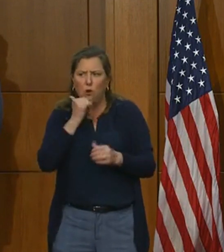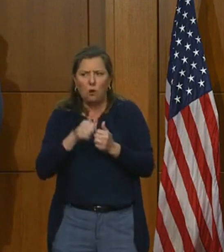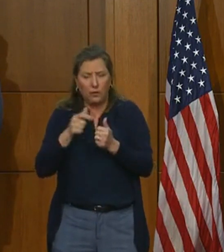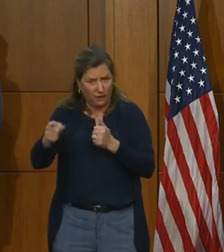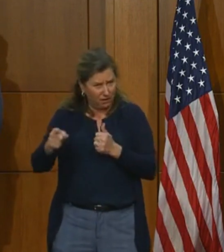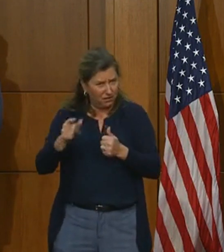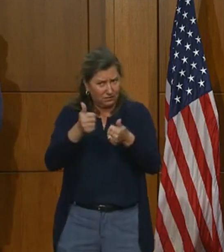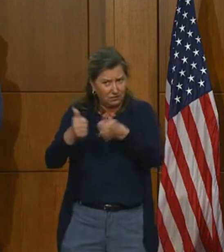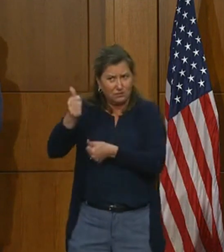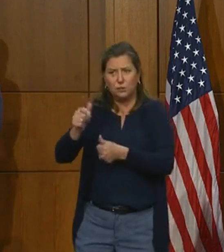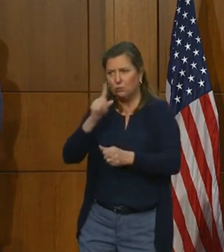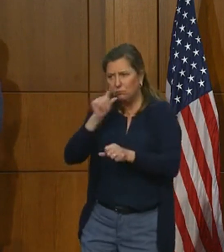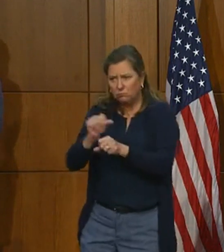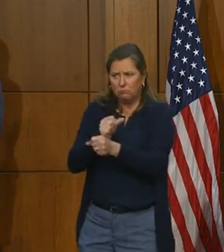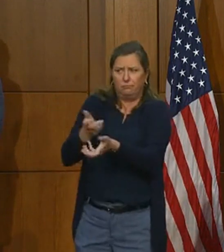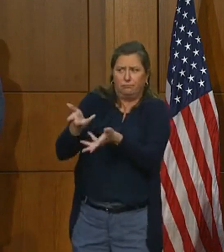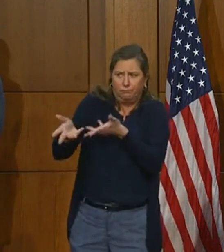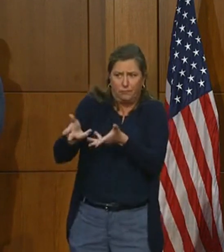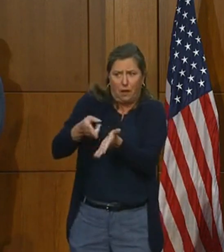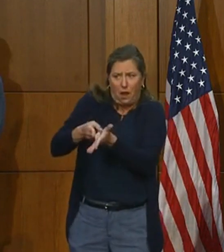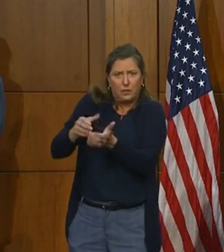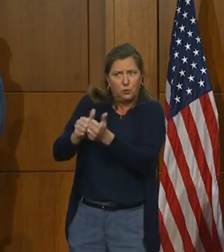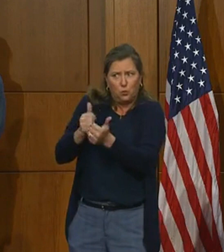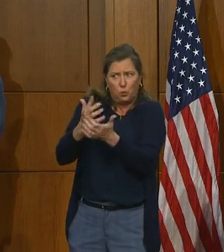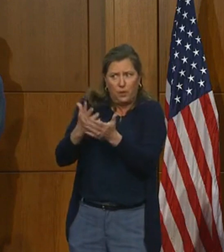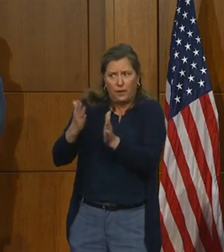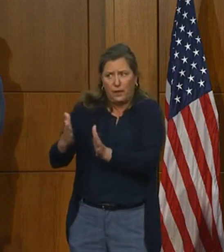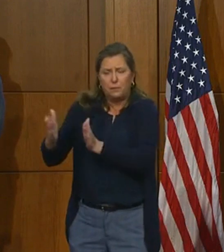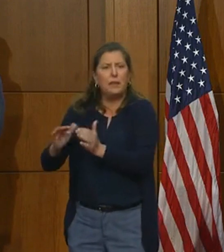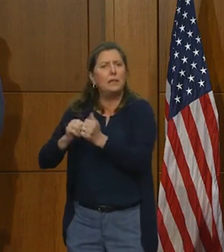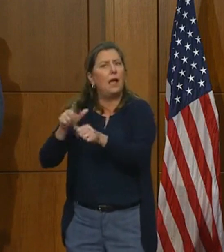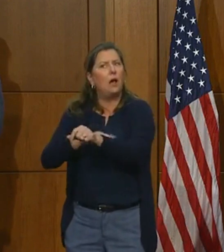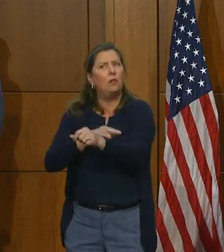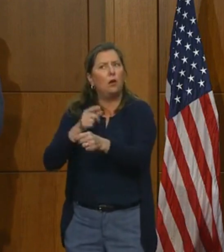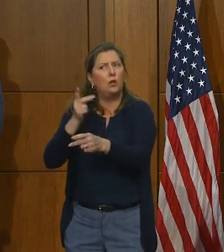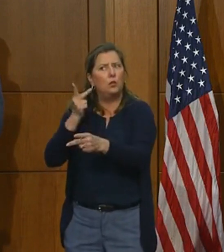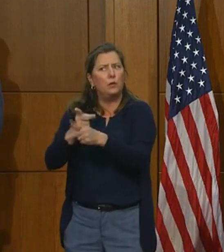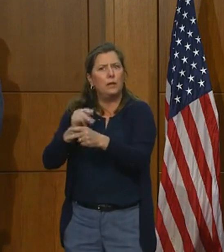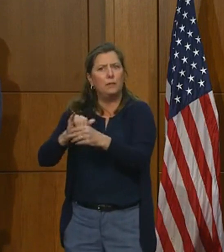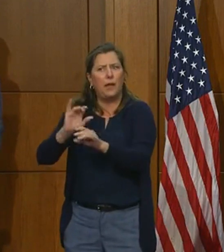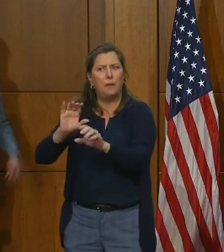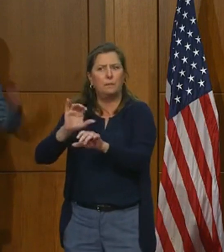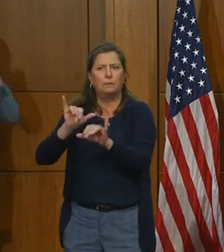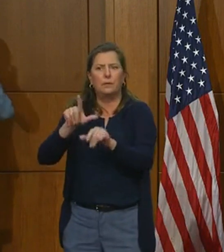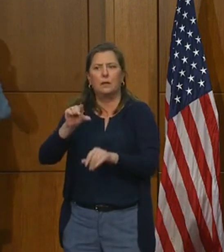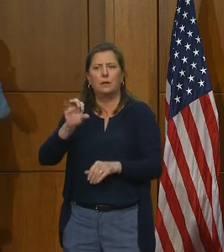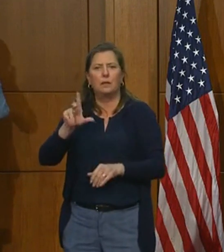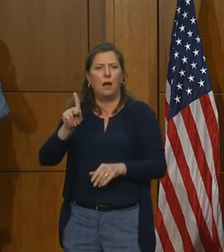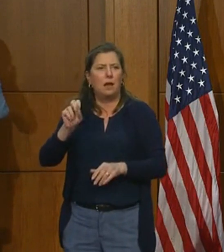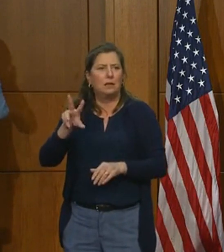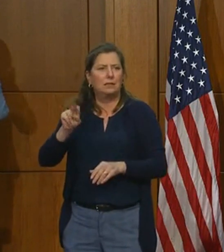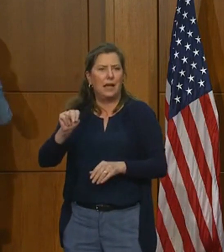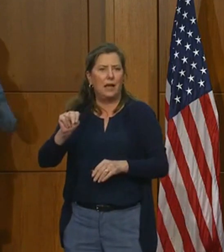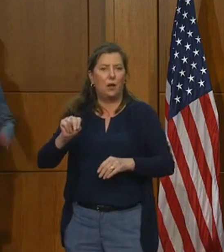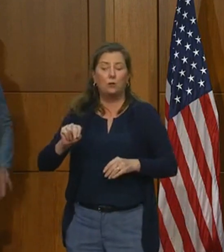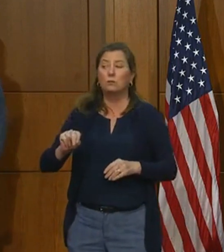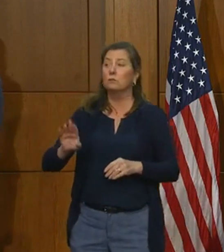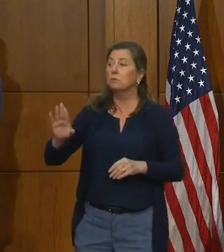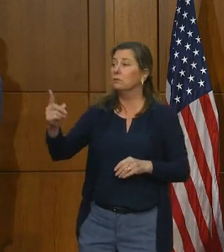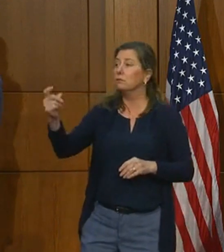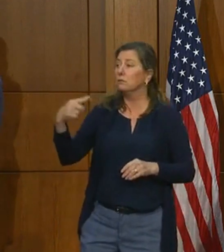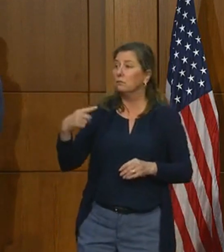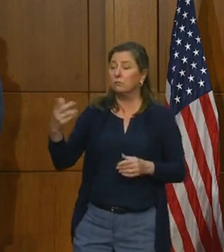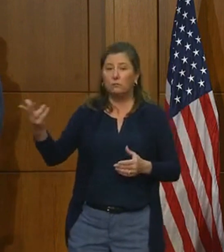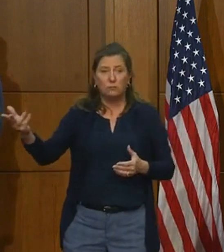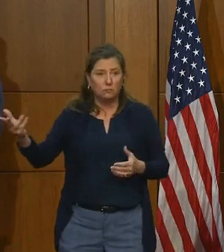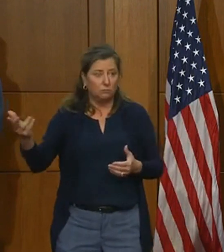to communicate with inmates truthfully? And how long are you prepared to keep inmates locked down? The reporter asked a question